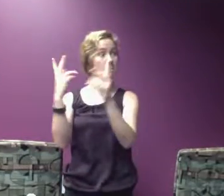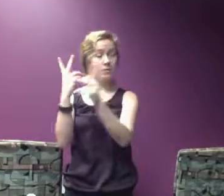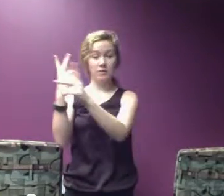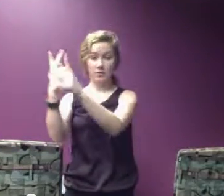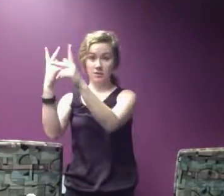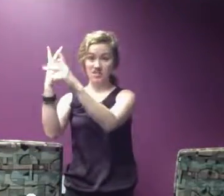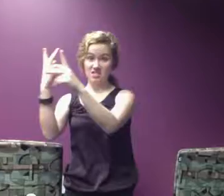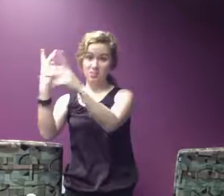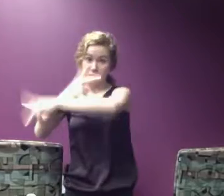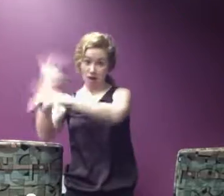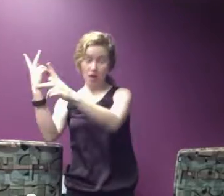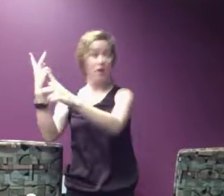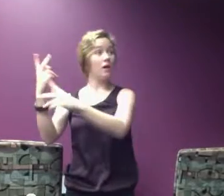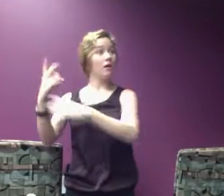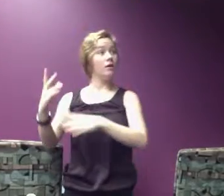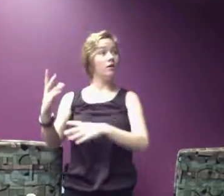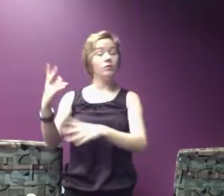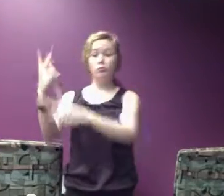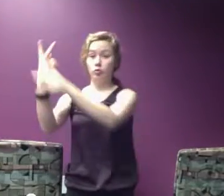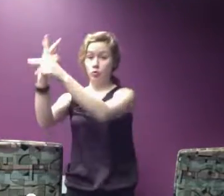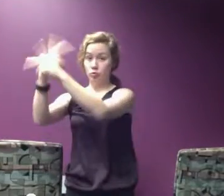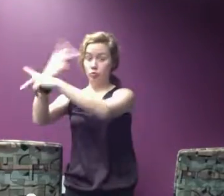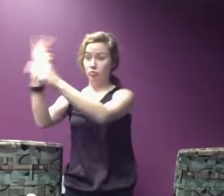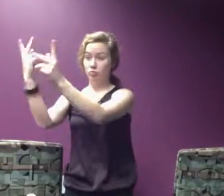One half times